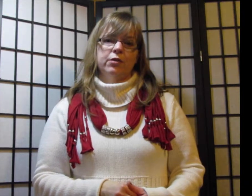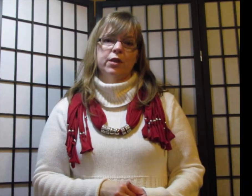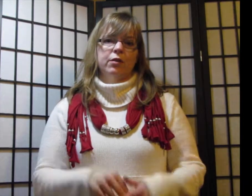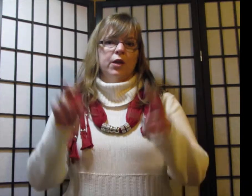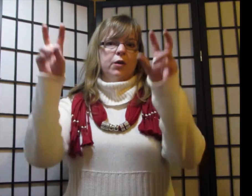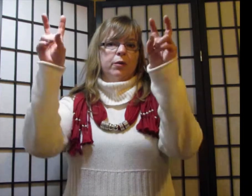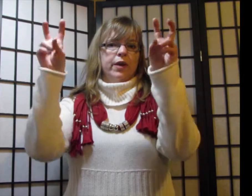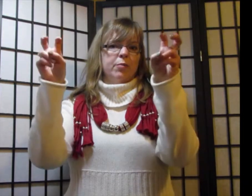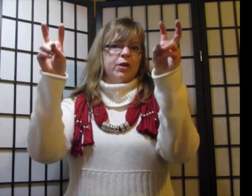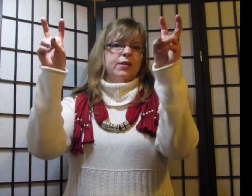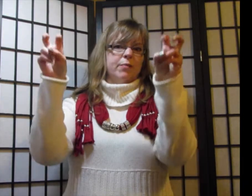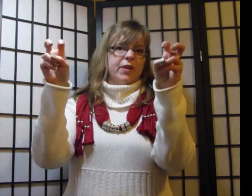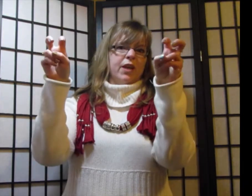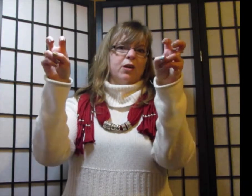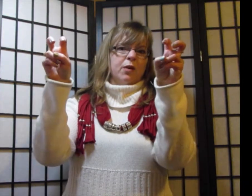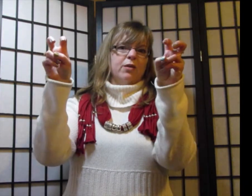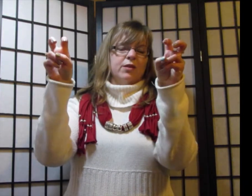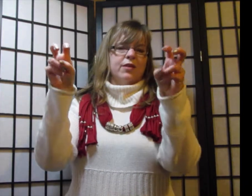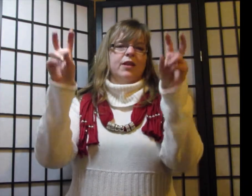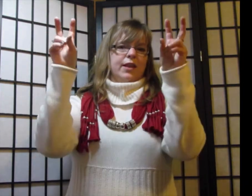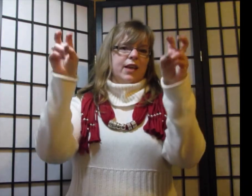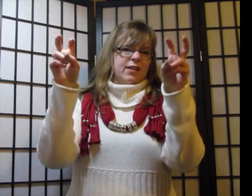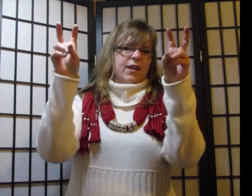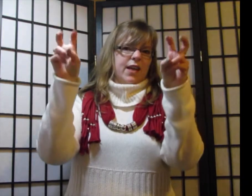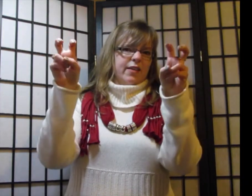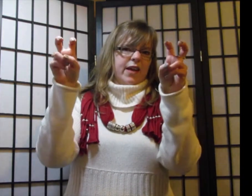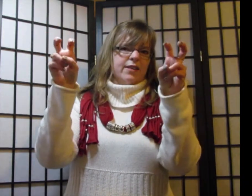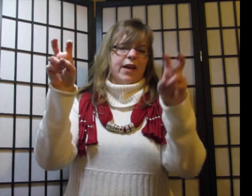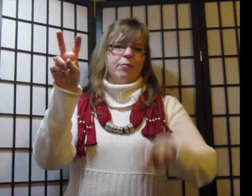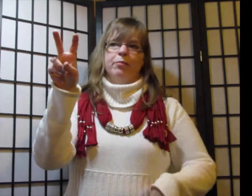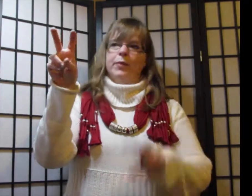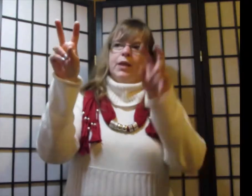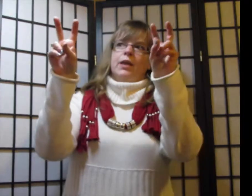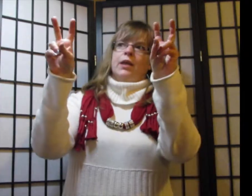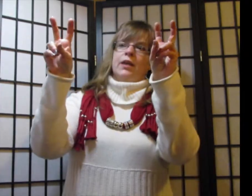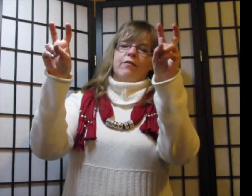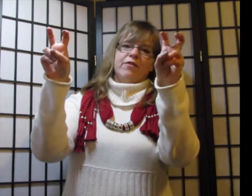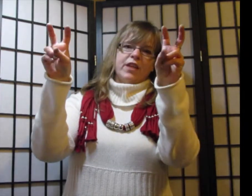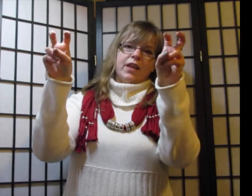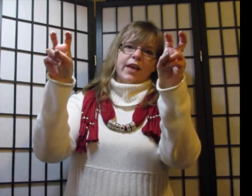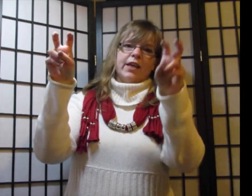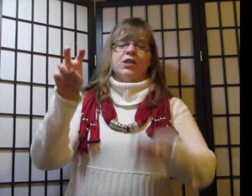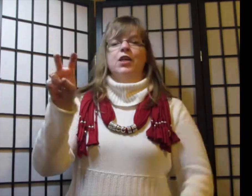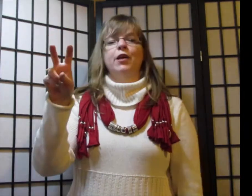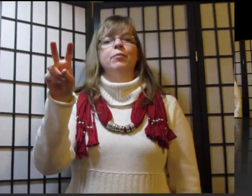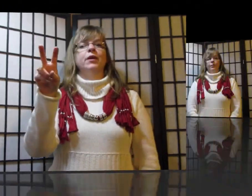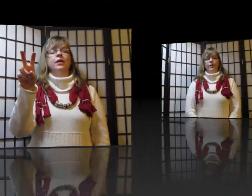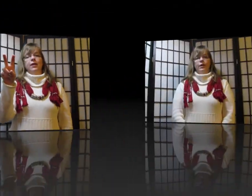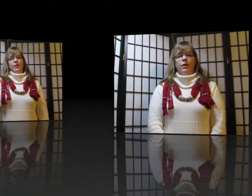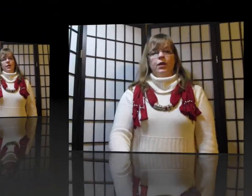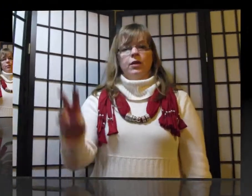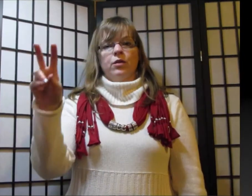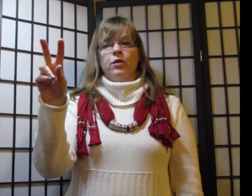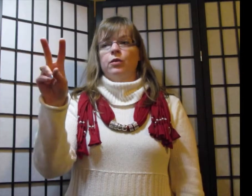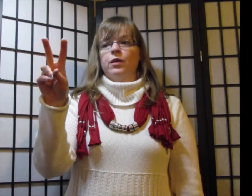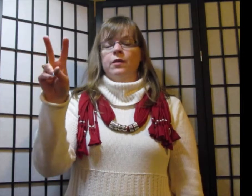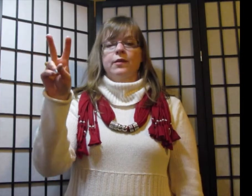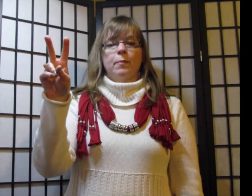it when they put something in quotes. That's kind of that same V hand shape. So this is the